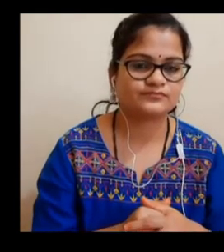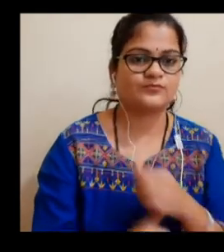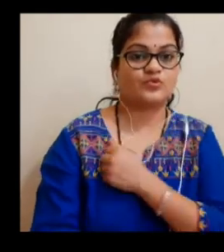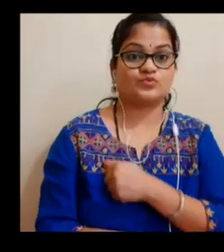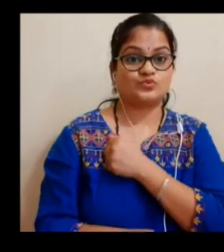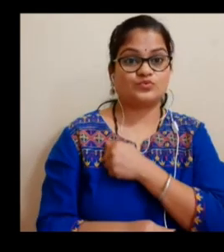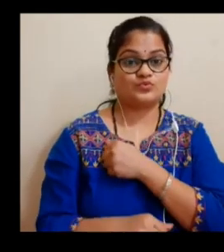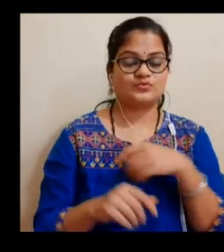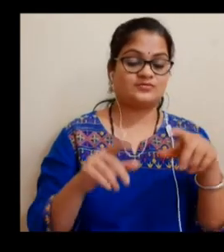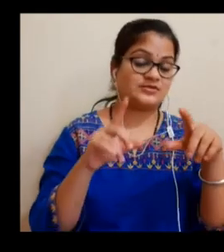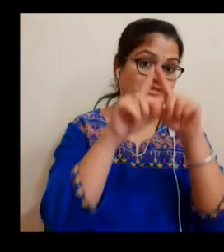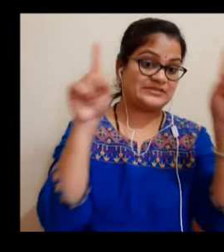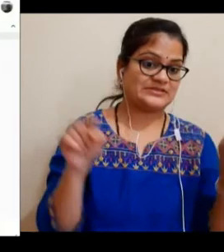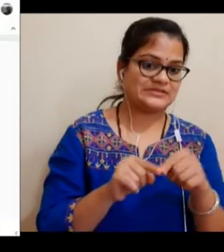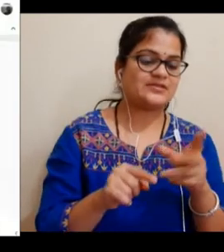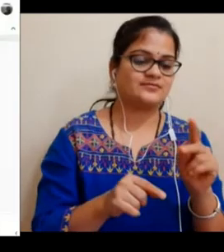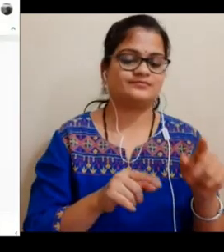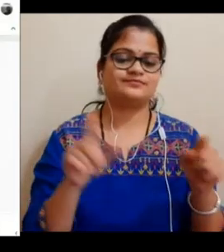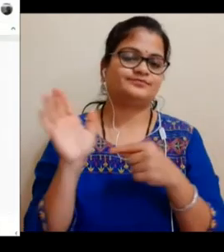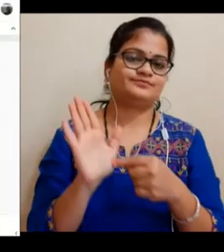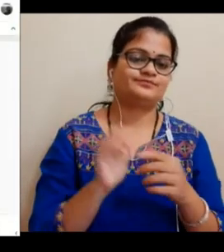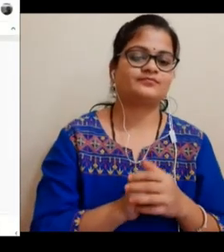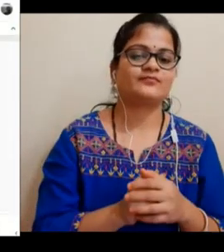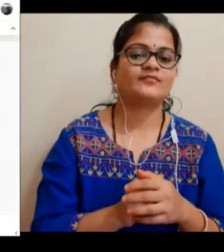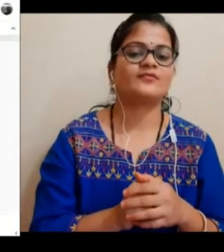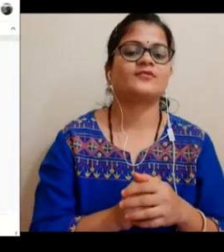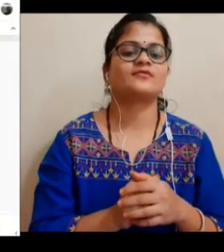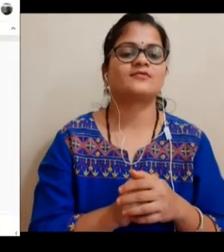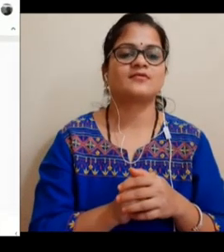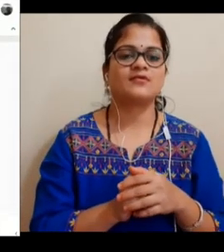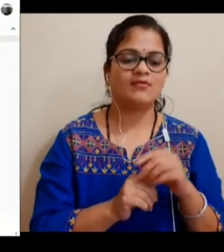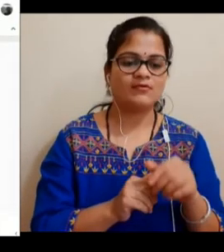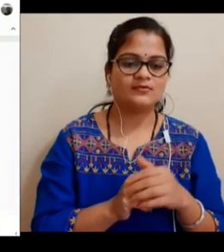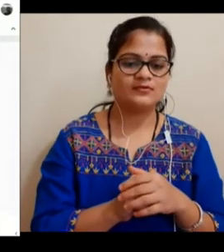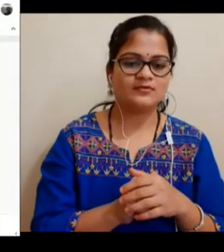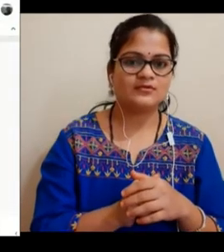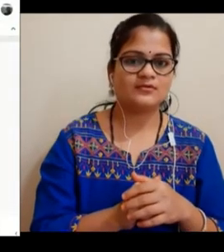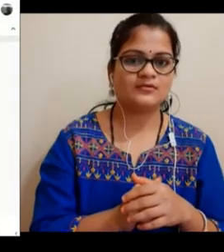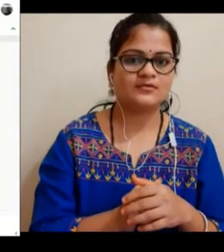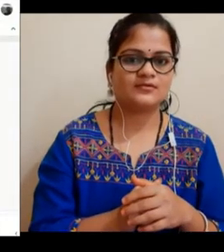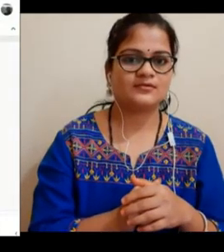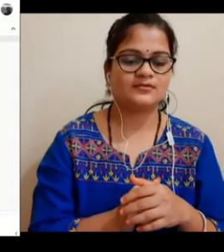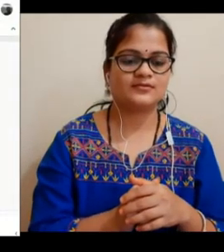and, oh, sorry, I shared this tab. Yeah, I went back to this. So now I'm going